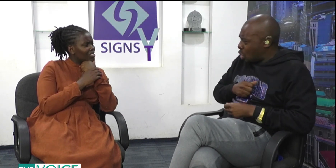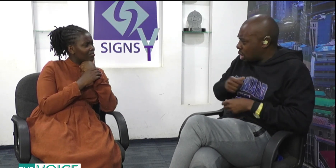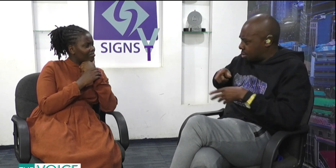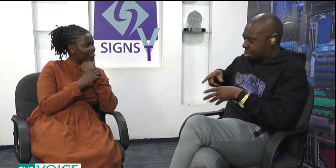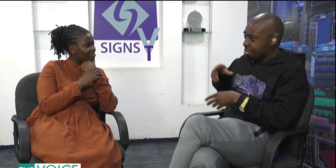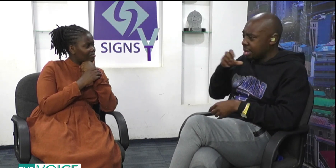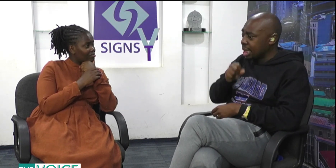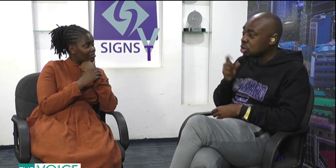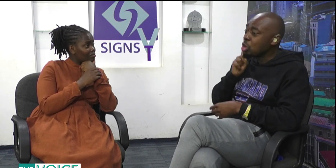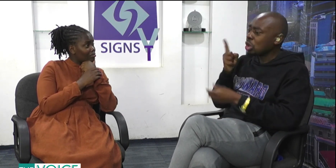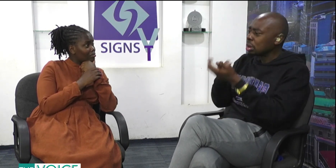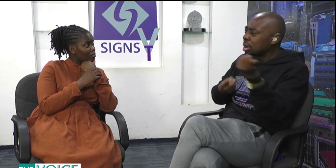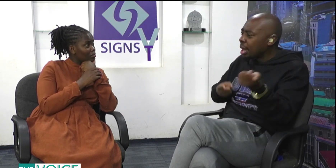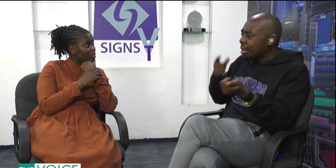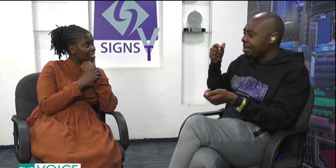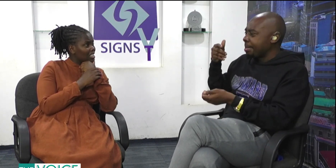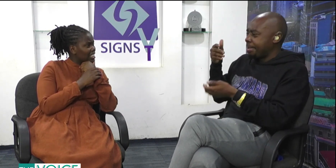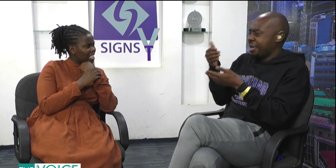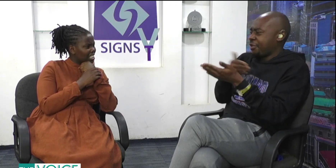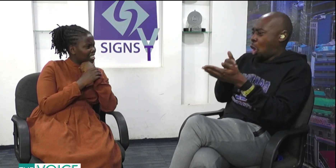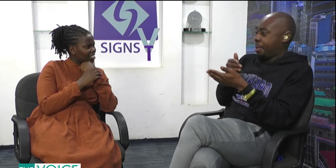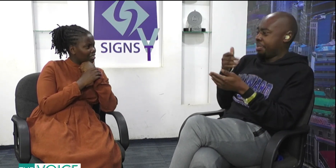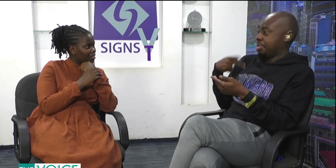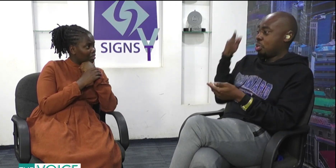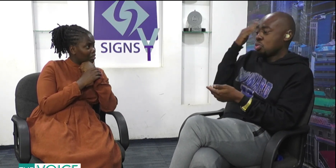He also felt sorry for me.